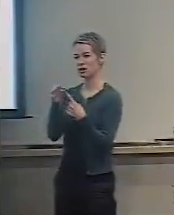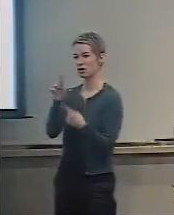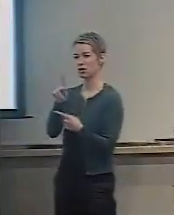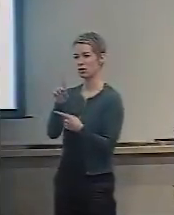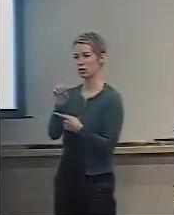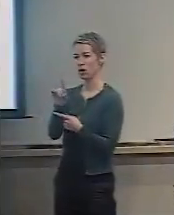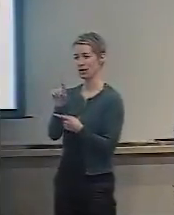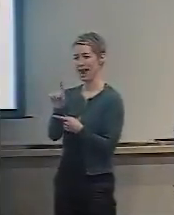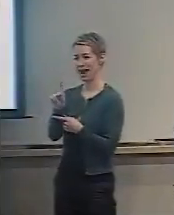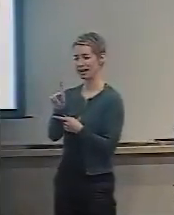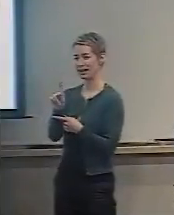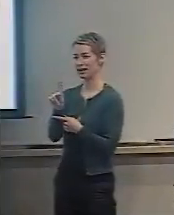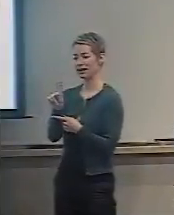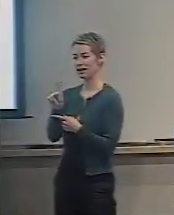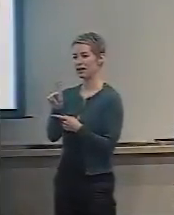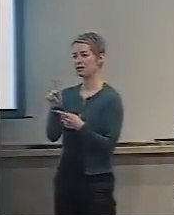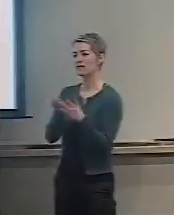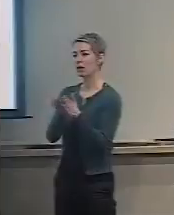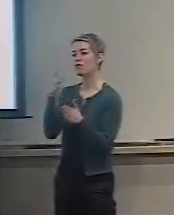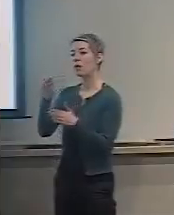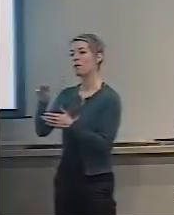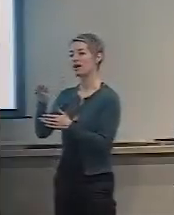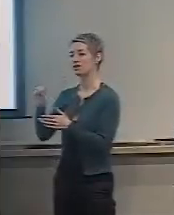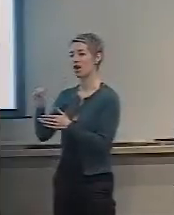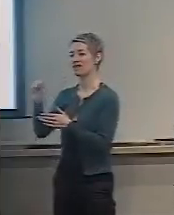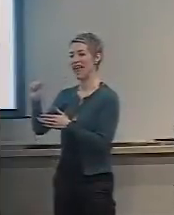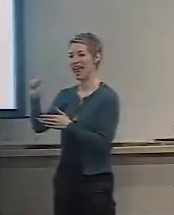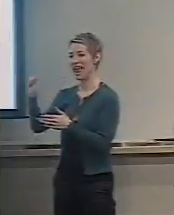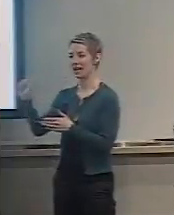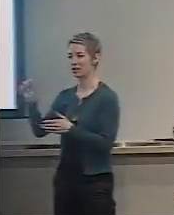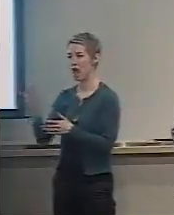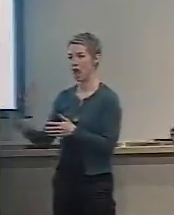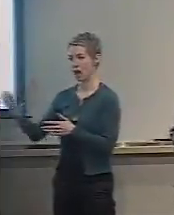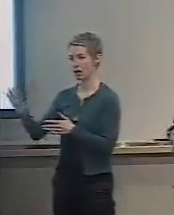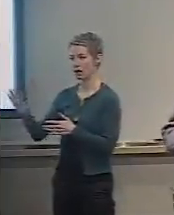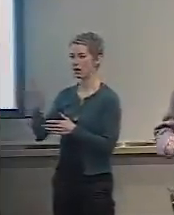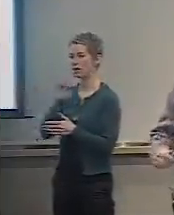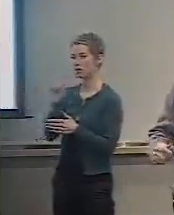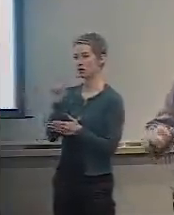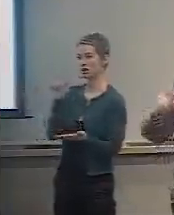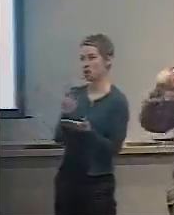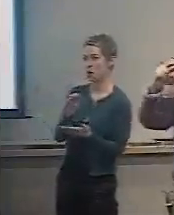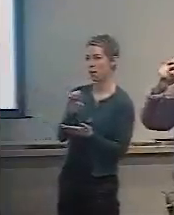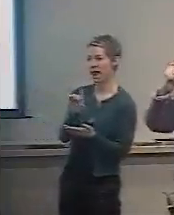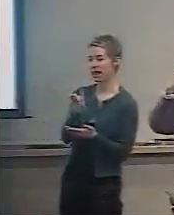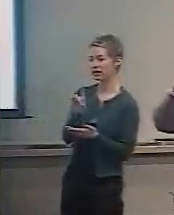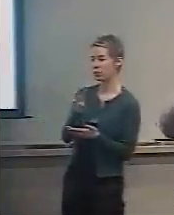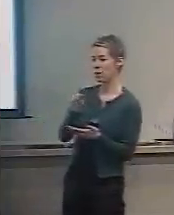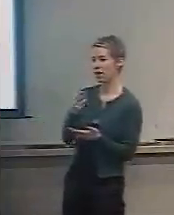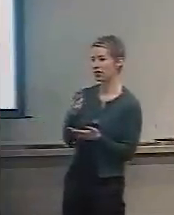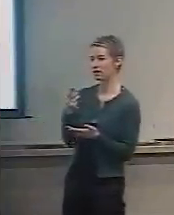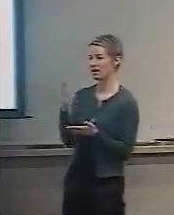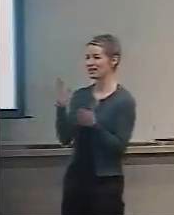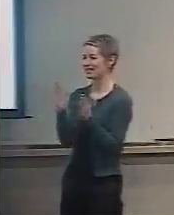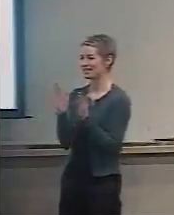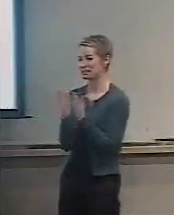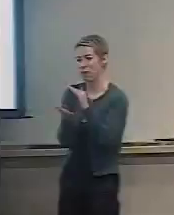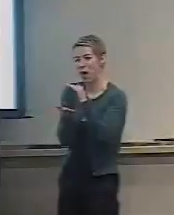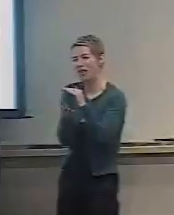Microsoft Asia. It's very low bandwidth, low power, small size, The video is very tiny.